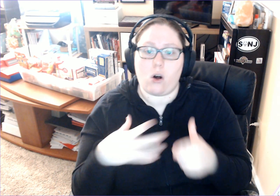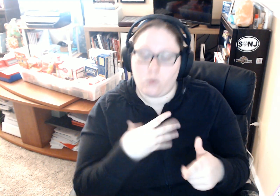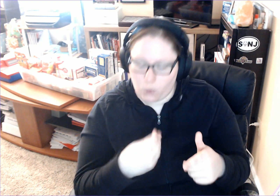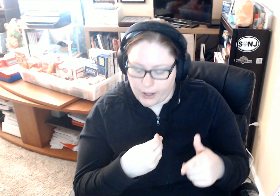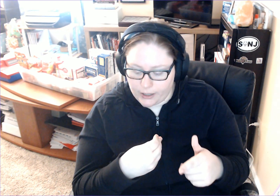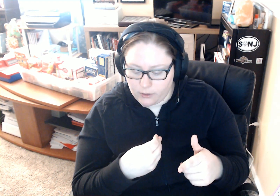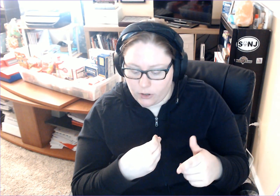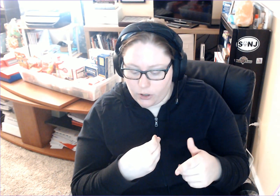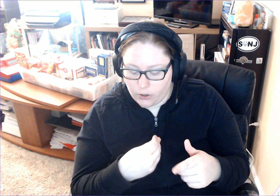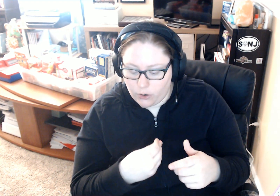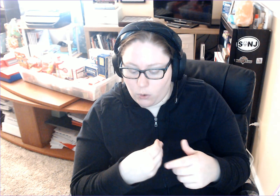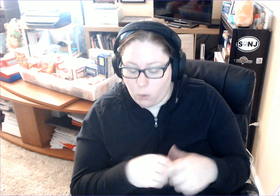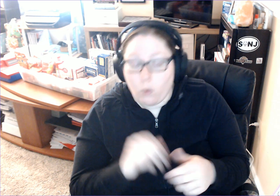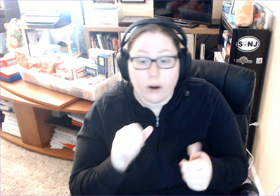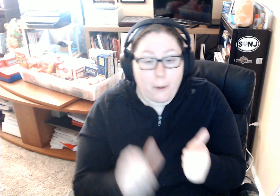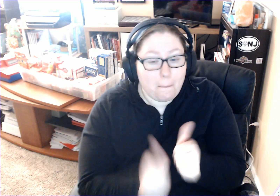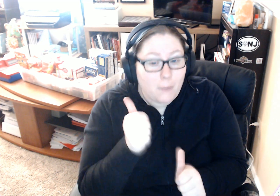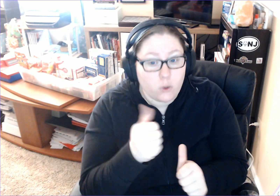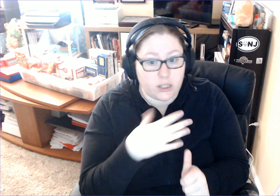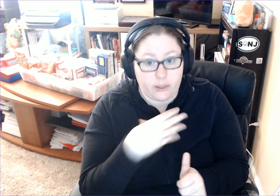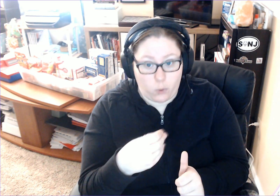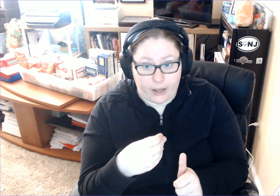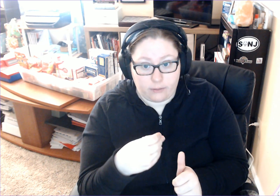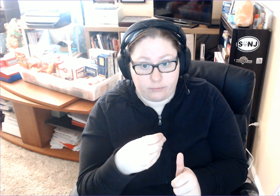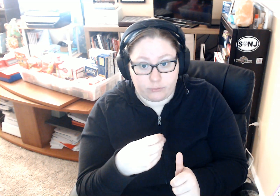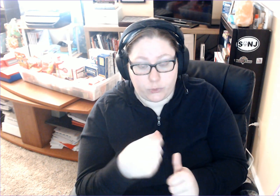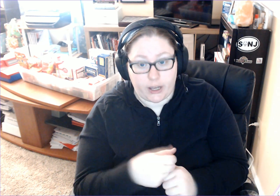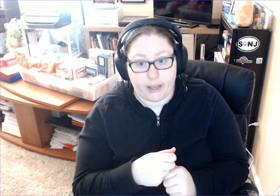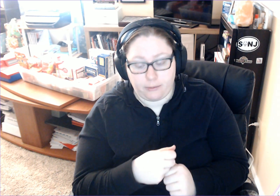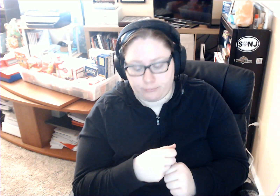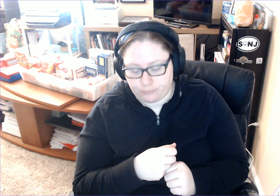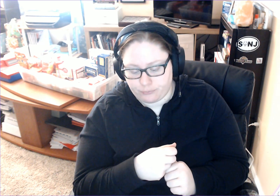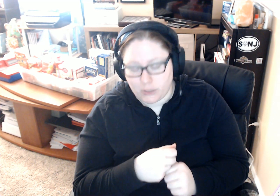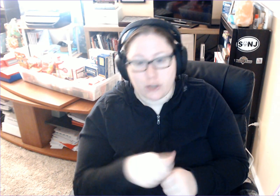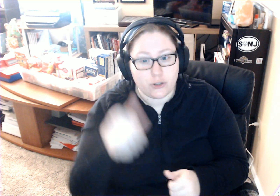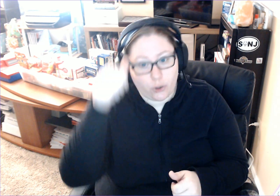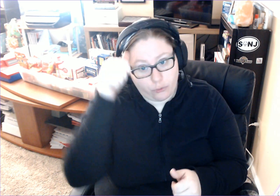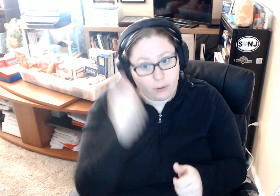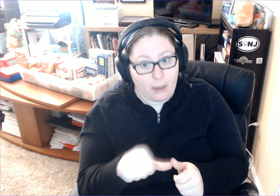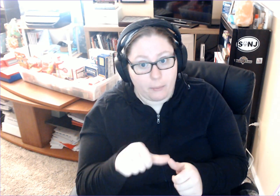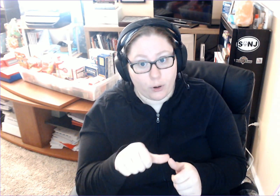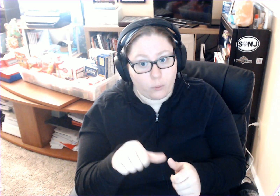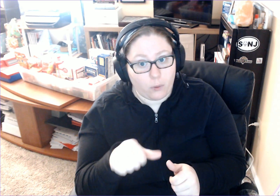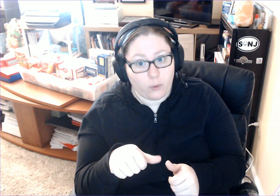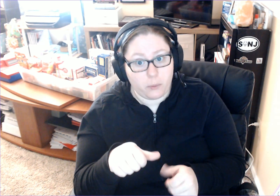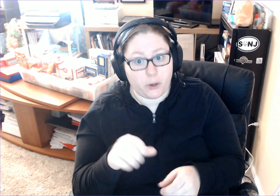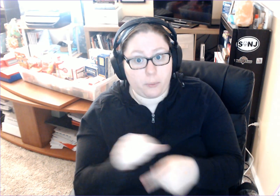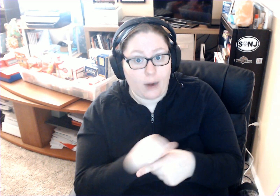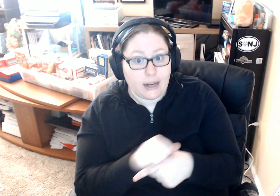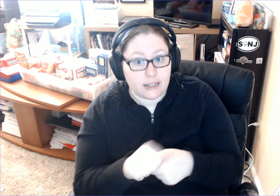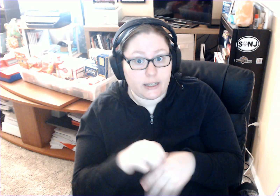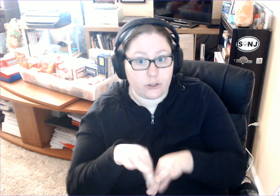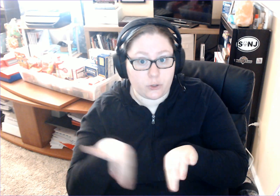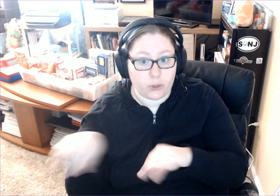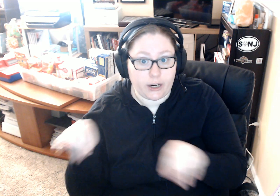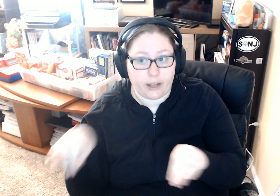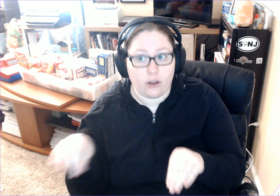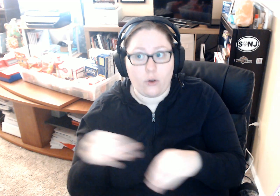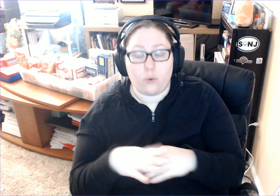white or mostly white, okay? So remember, when we were practicing sorting, we